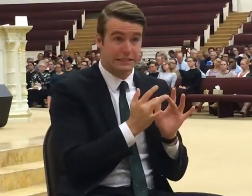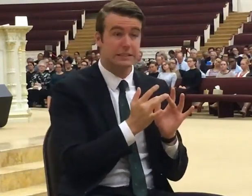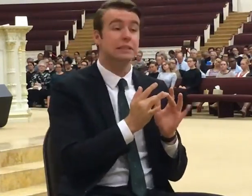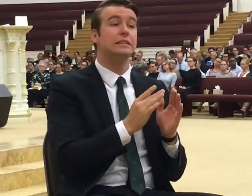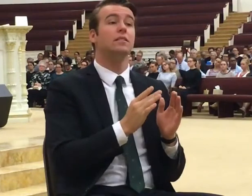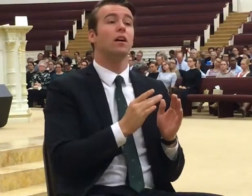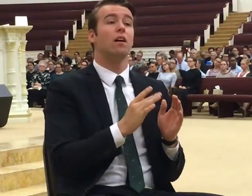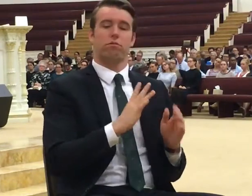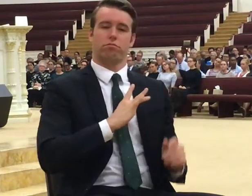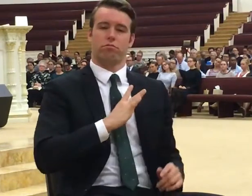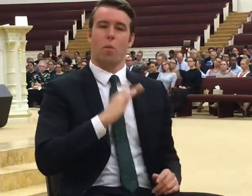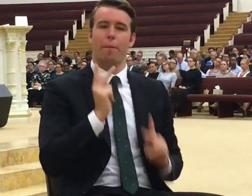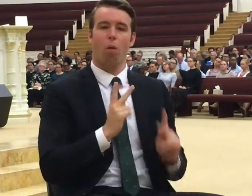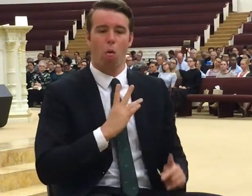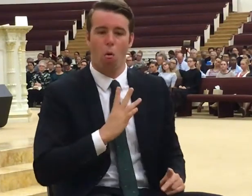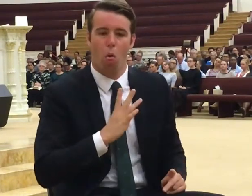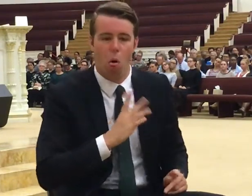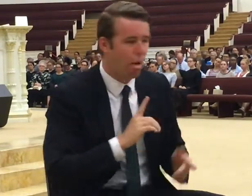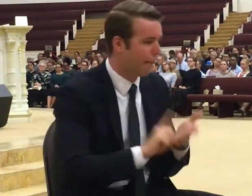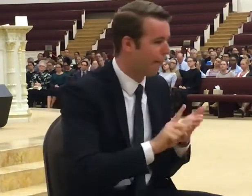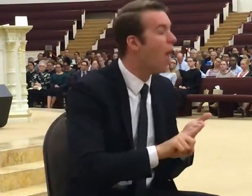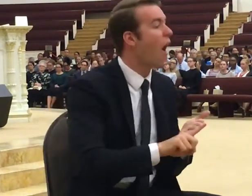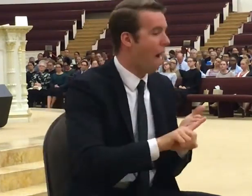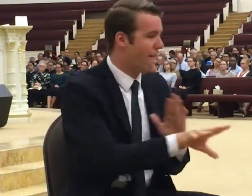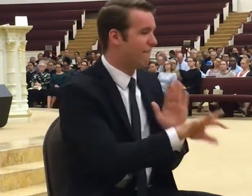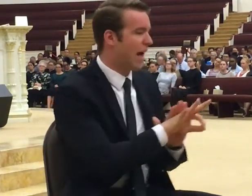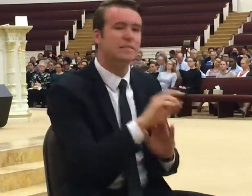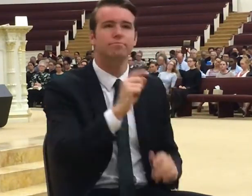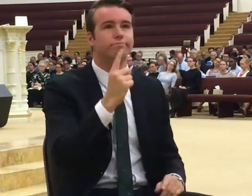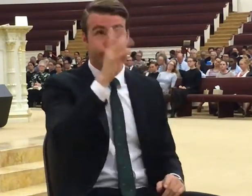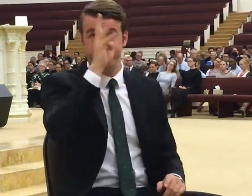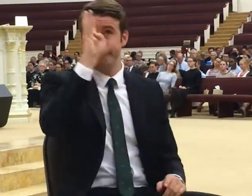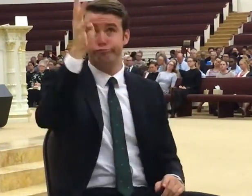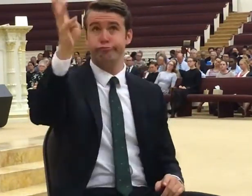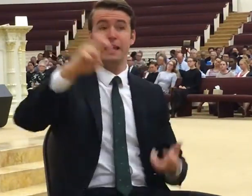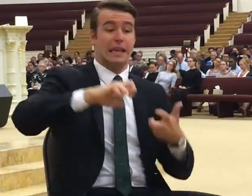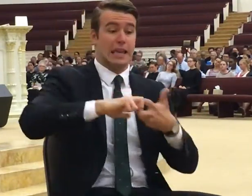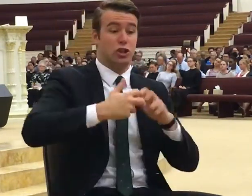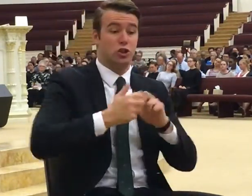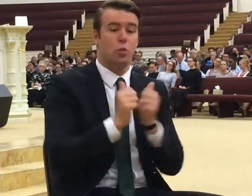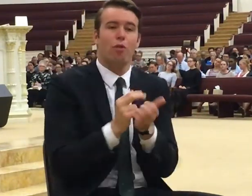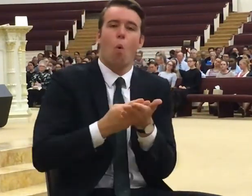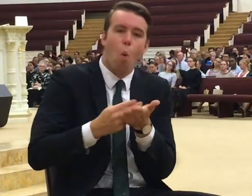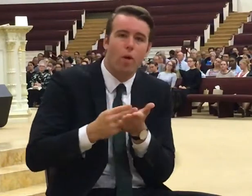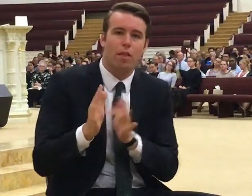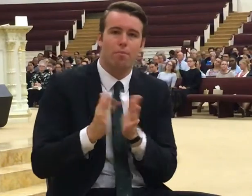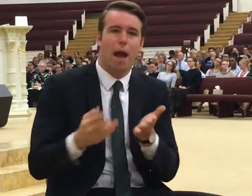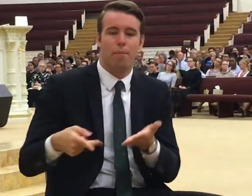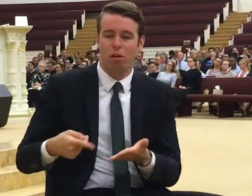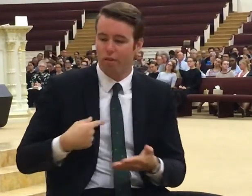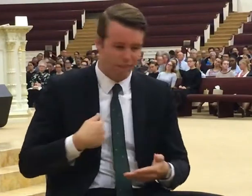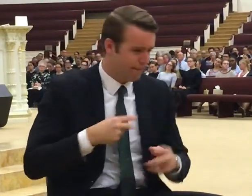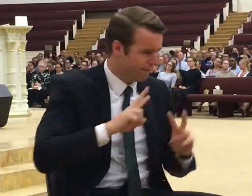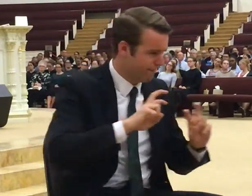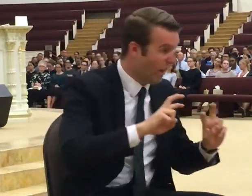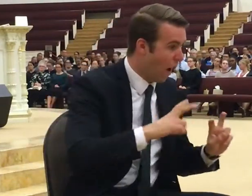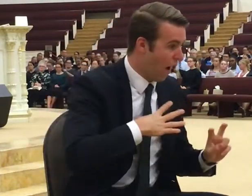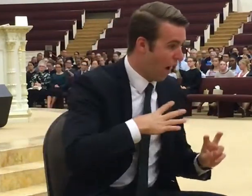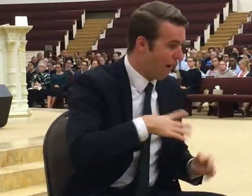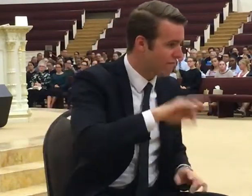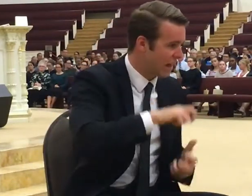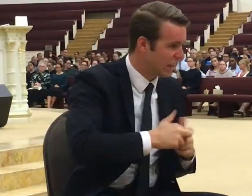provided a reservoir and a wealth of places to find issues with Holy Writ. It is now a book that